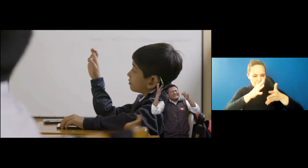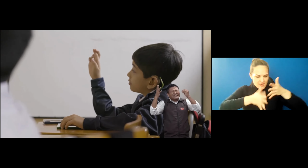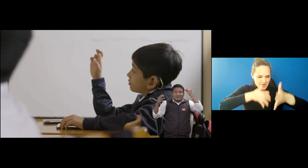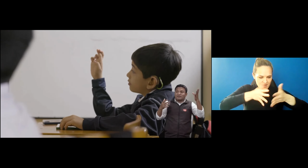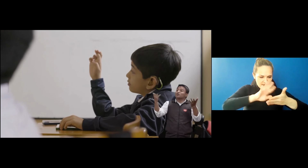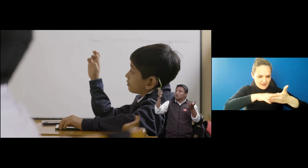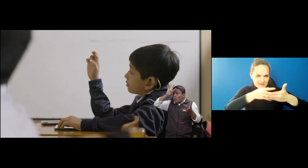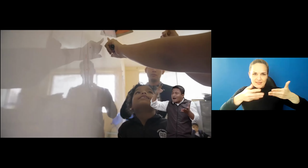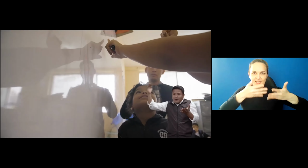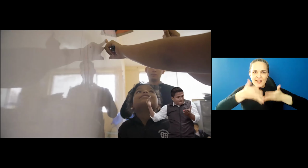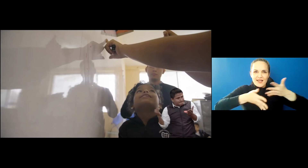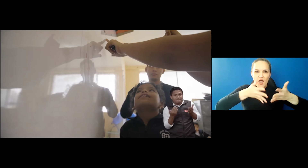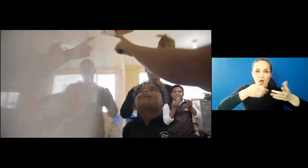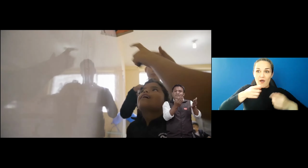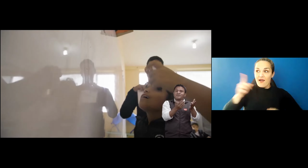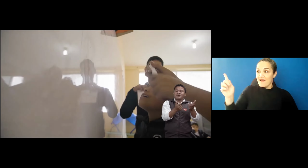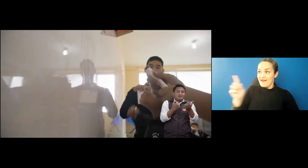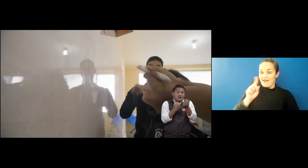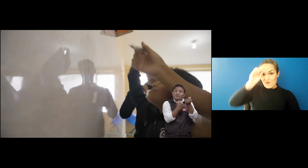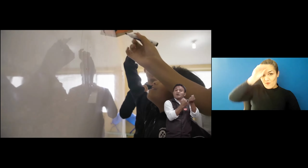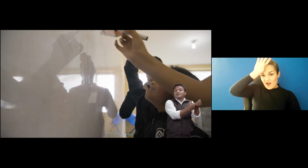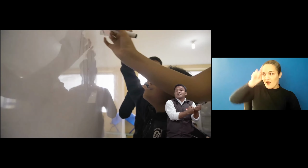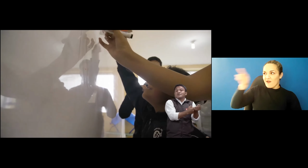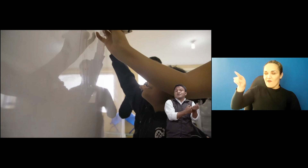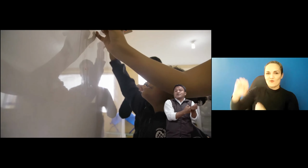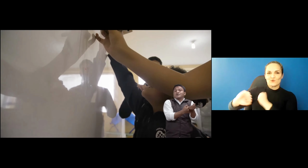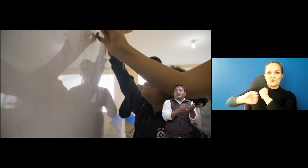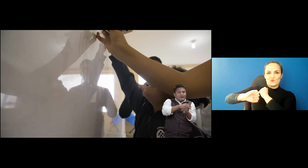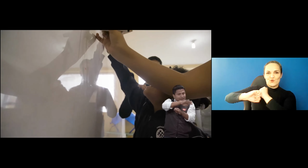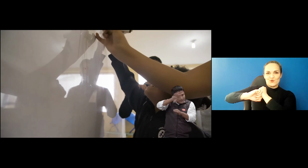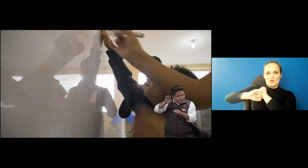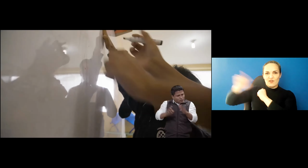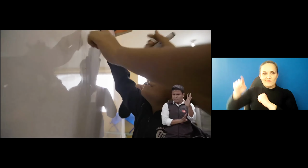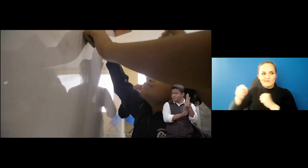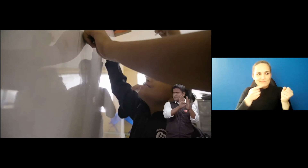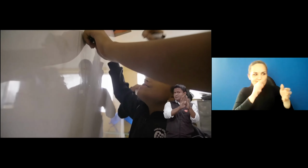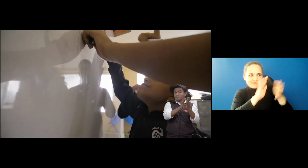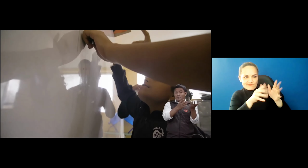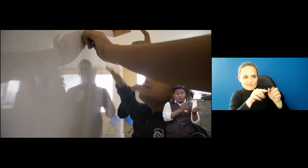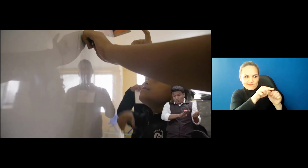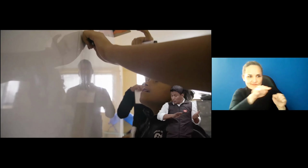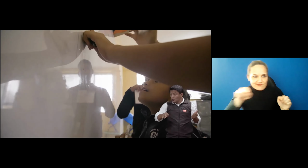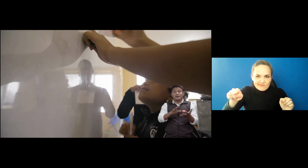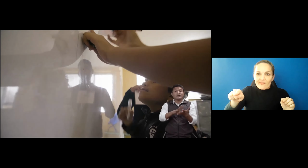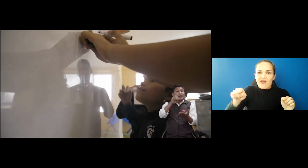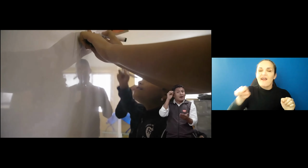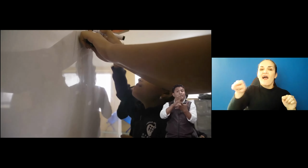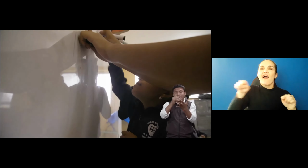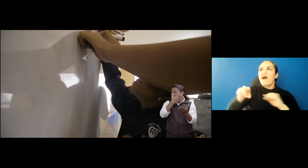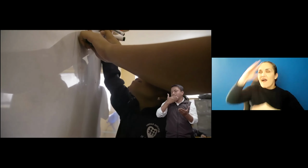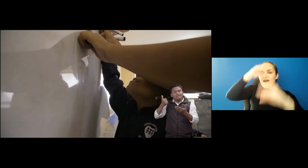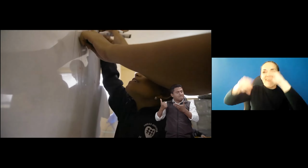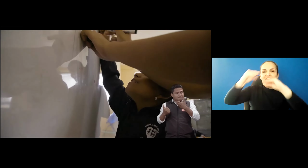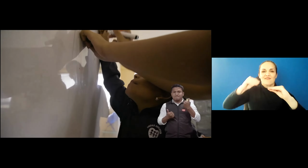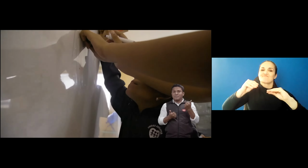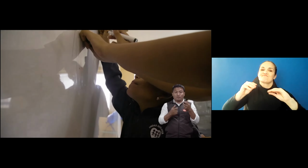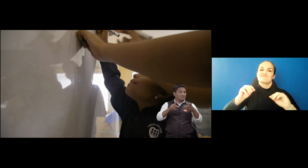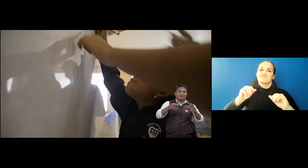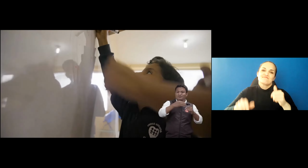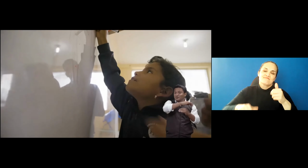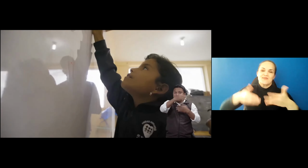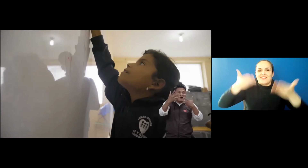teaching a class, I might forget a sign, and Juan Carlos is always there to support me at all times to ensure that the kids can